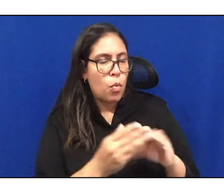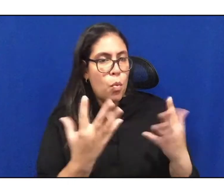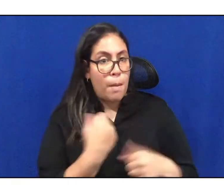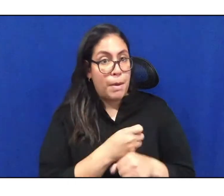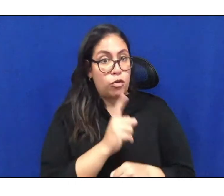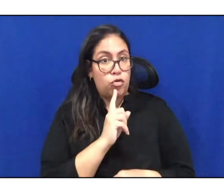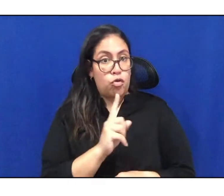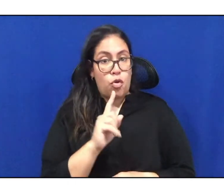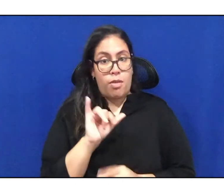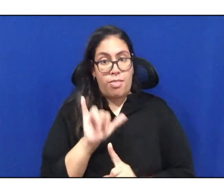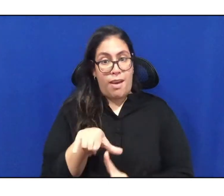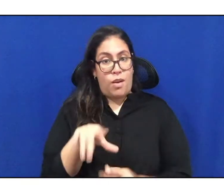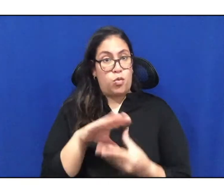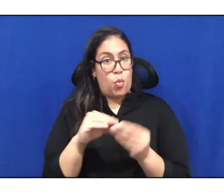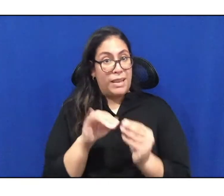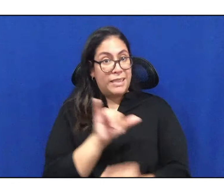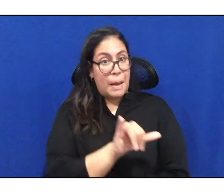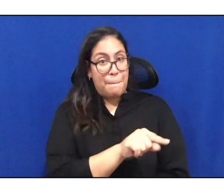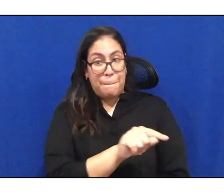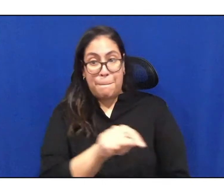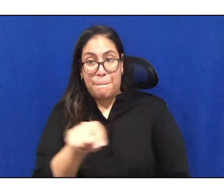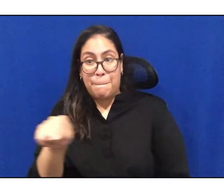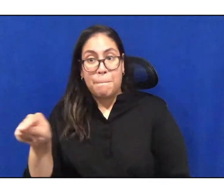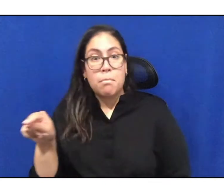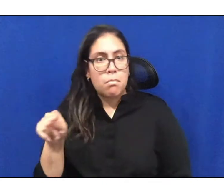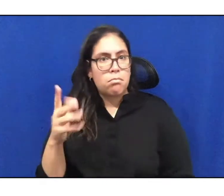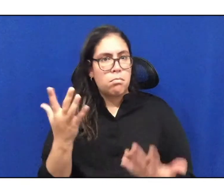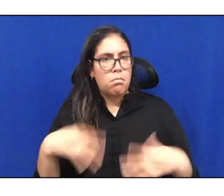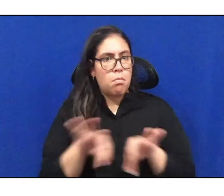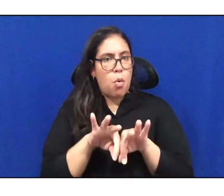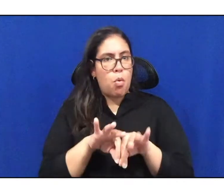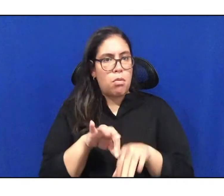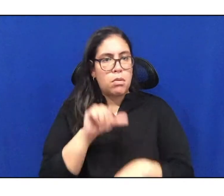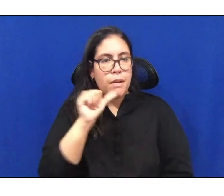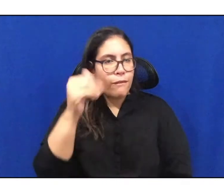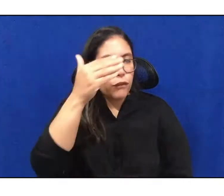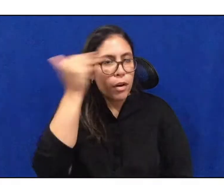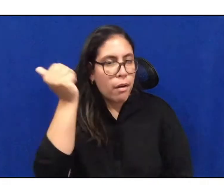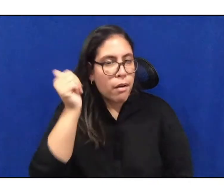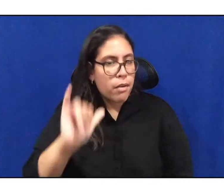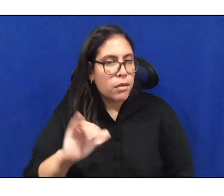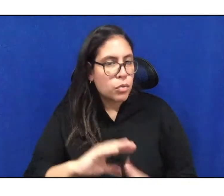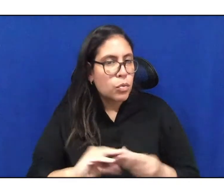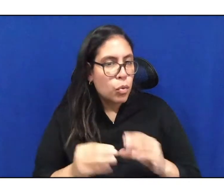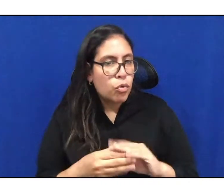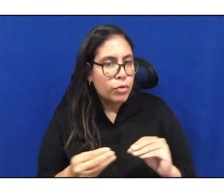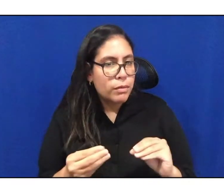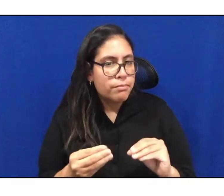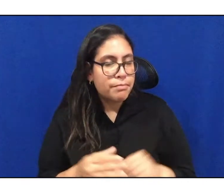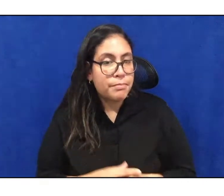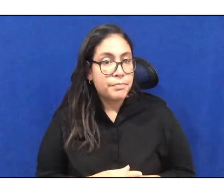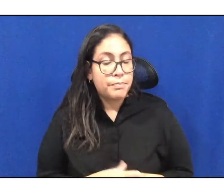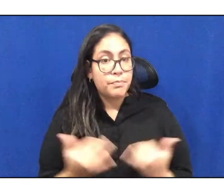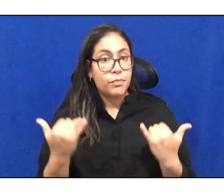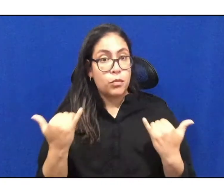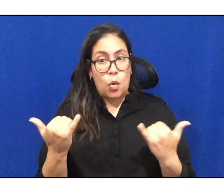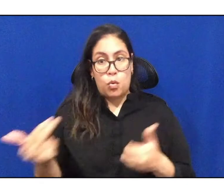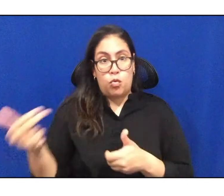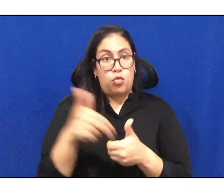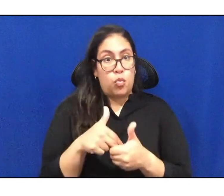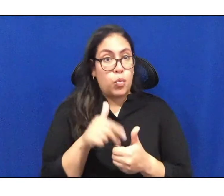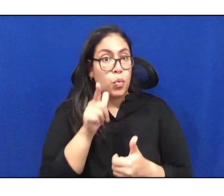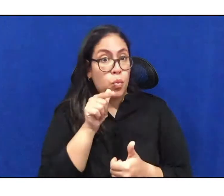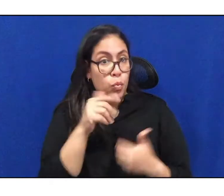never forgotten, this is becoming more and more critical. So, joining us today in this vital work are two of